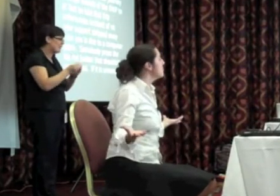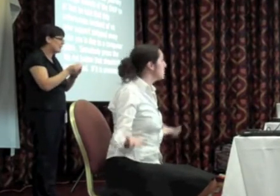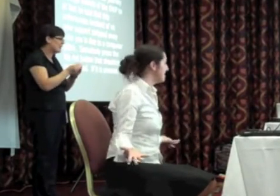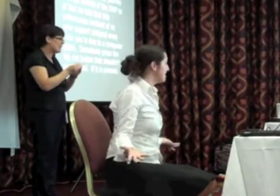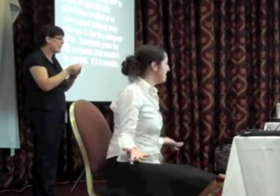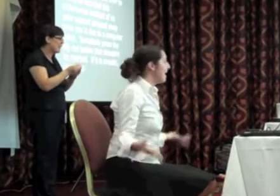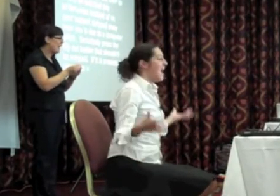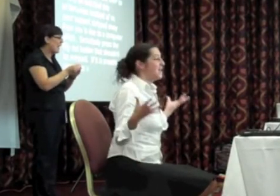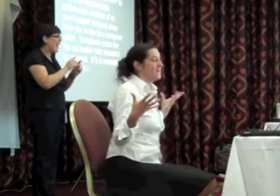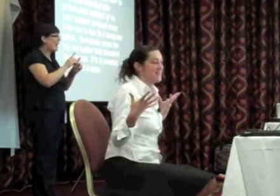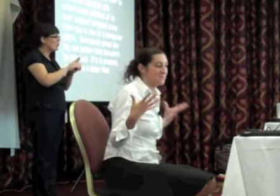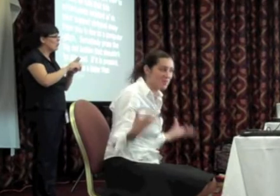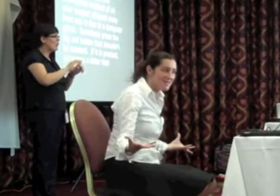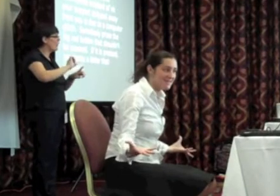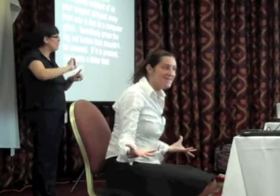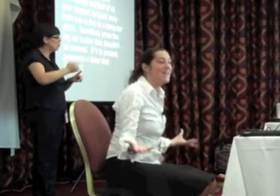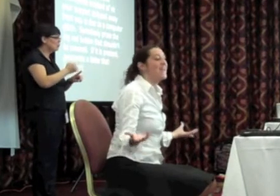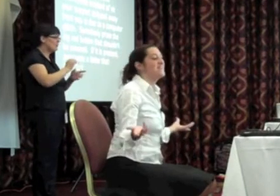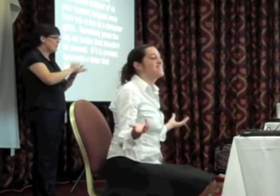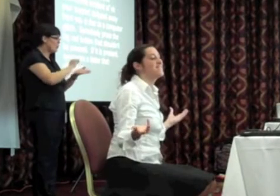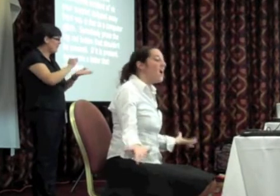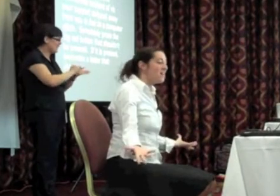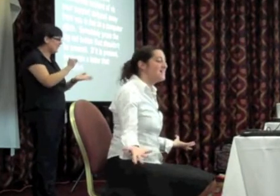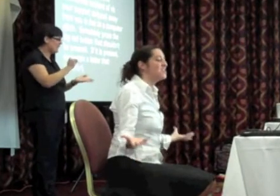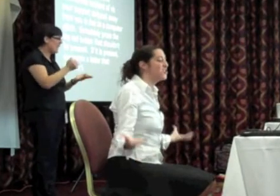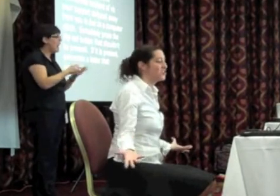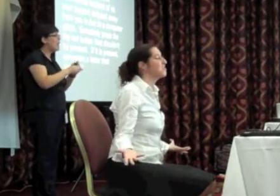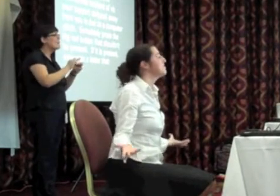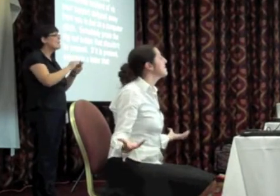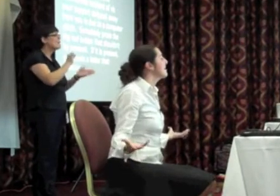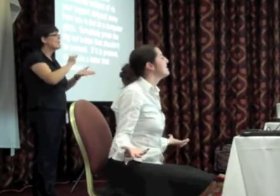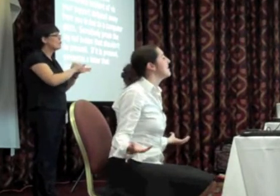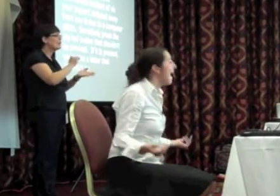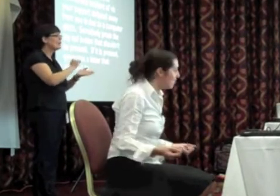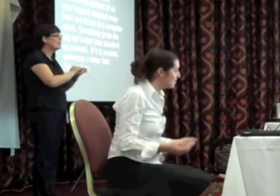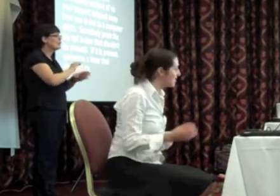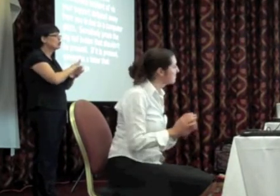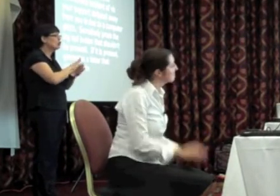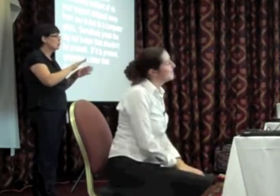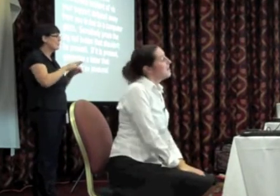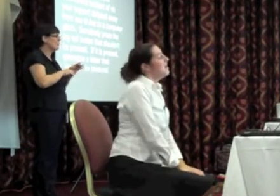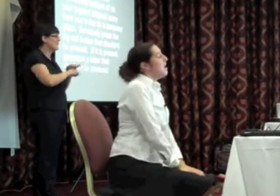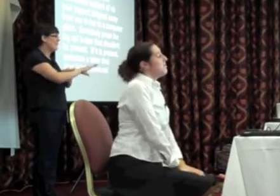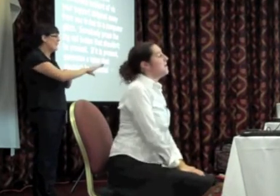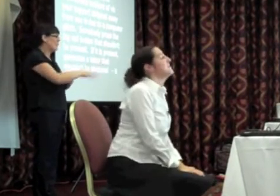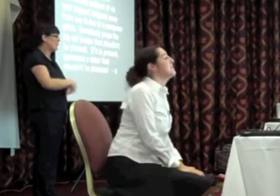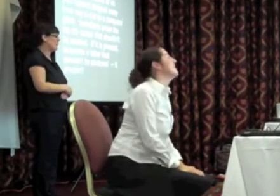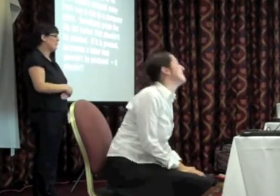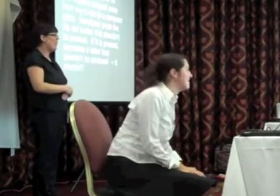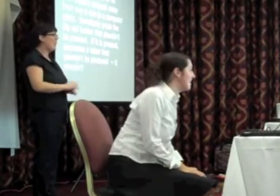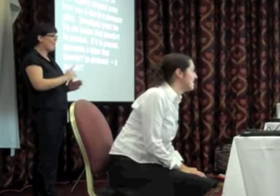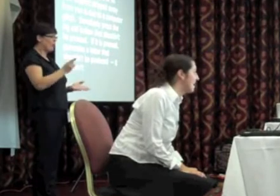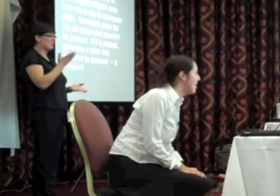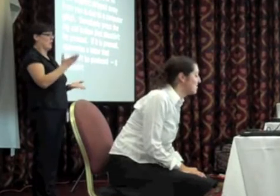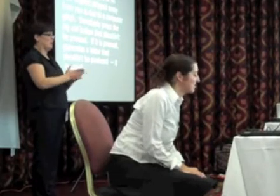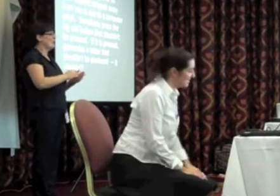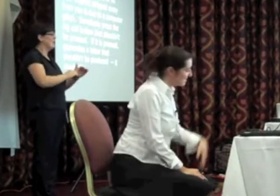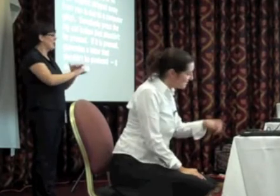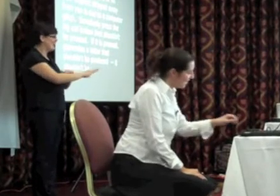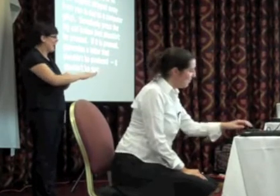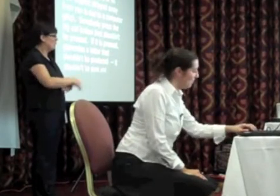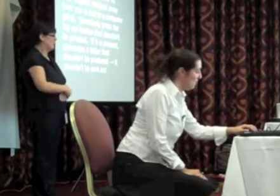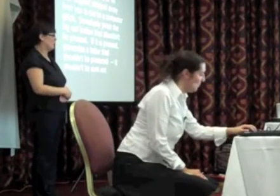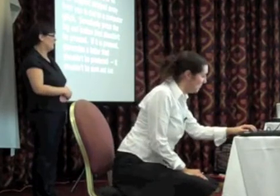it shouldn't be printed. And if it is printed, it certainly shouldn't be sent out. But it is sent